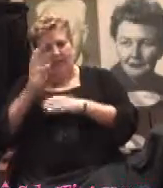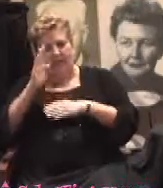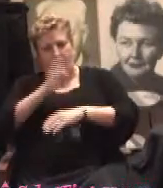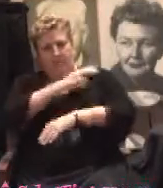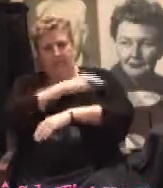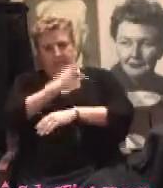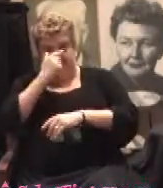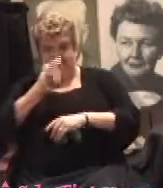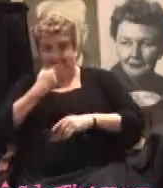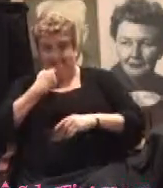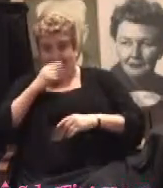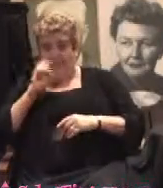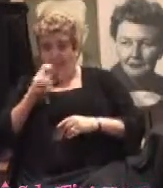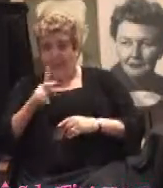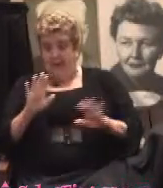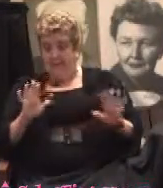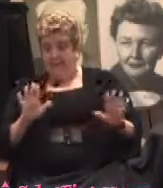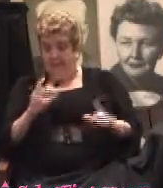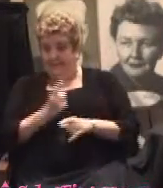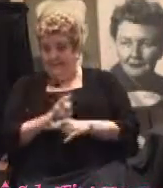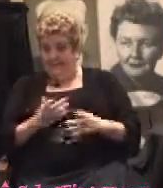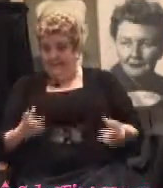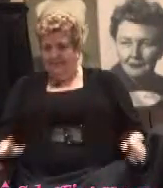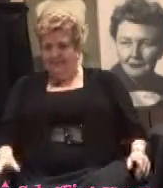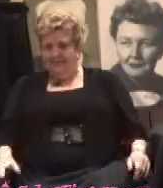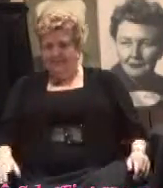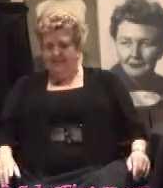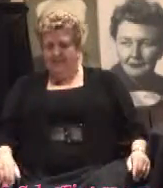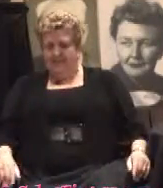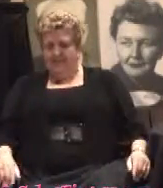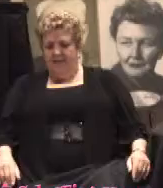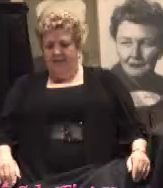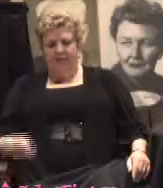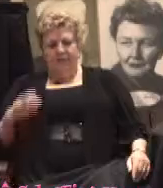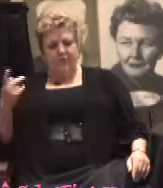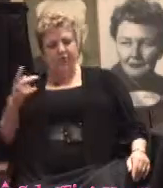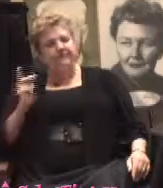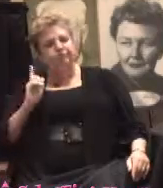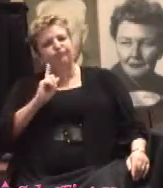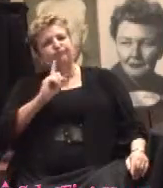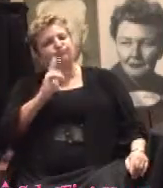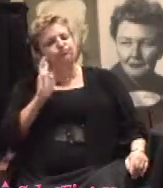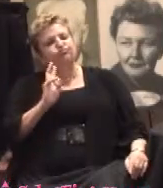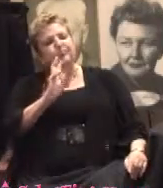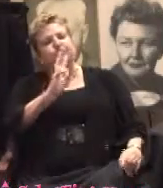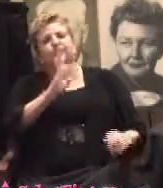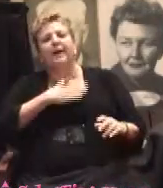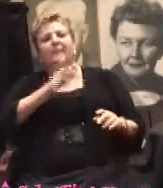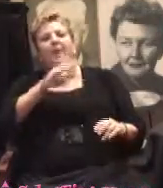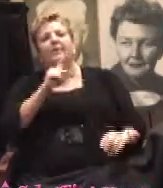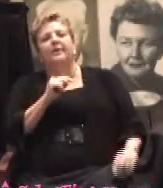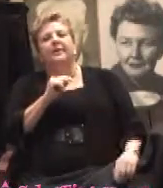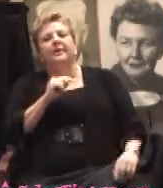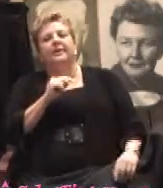okay. Right? And we walked up to my apartment, and at that time I'd been putting a gun in my mouth for the last week or so every